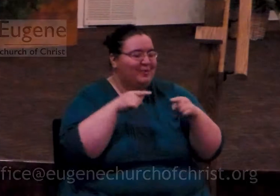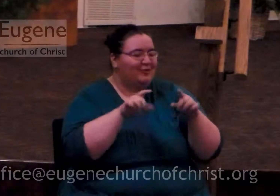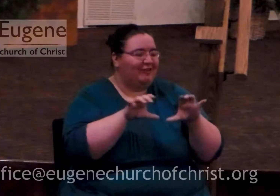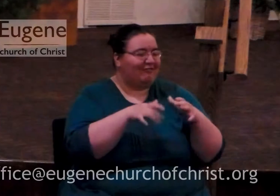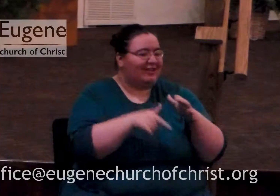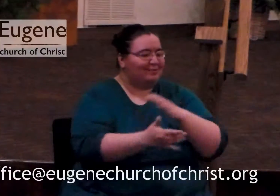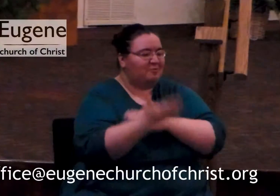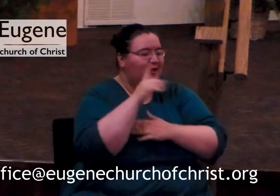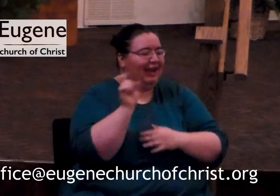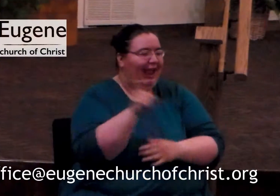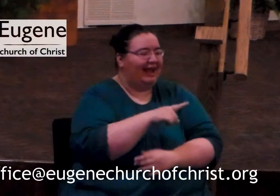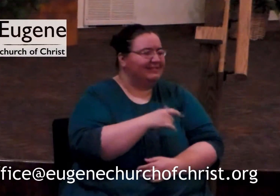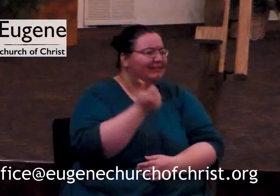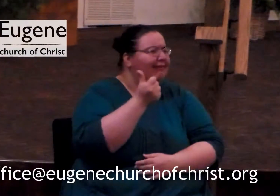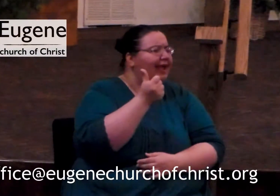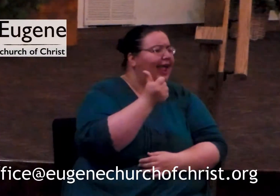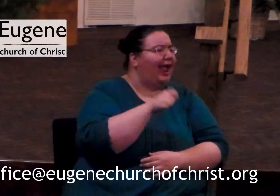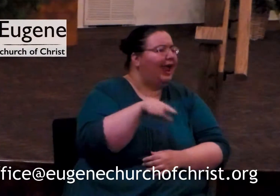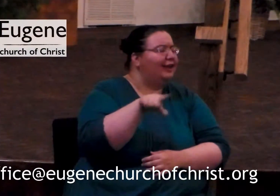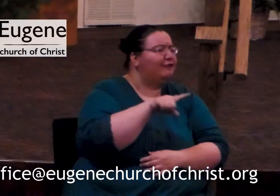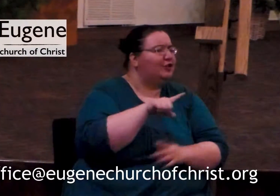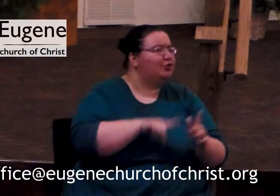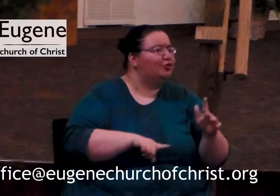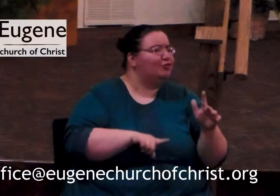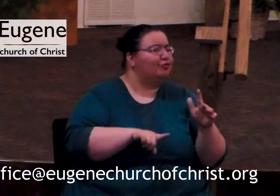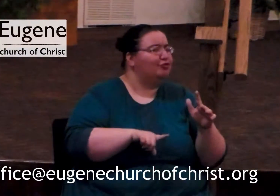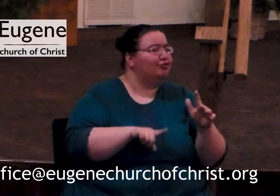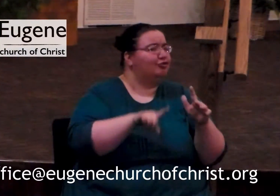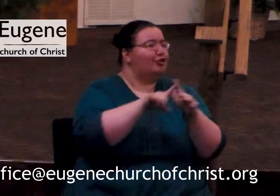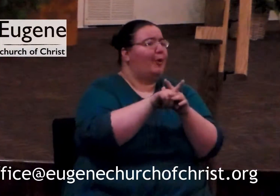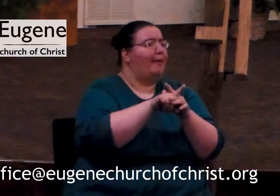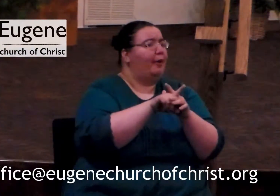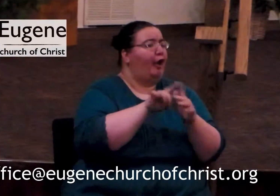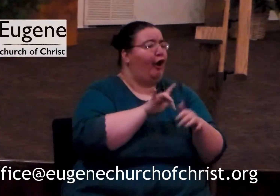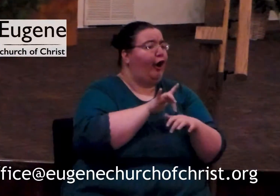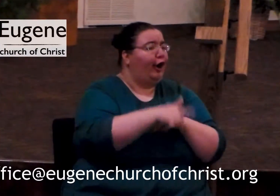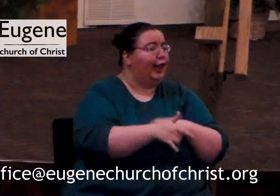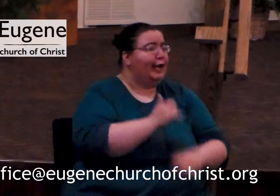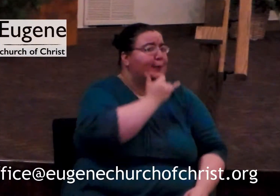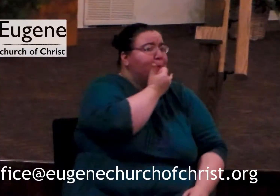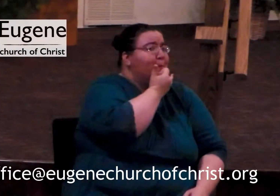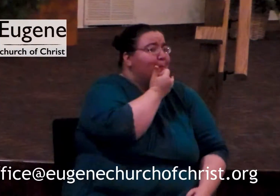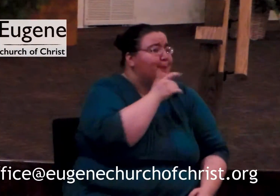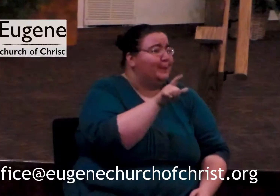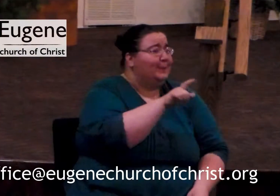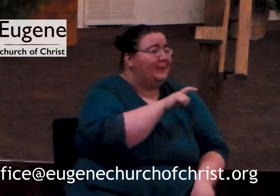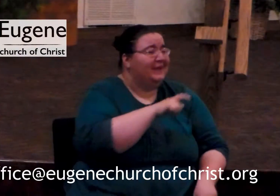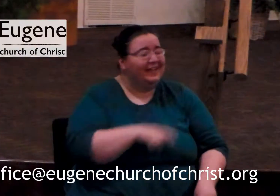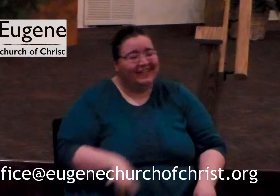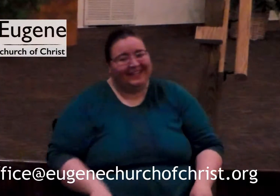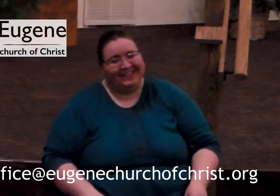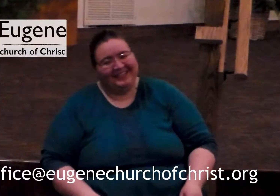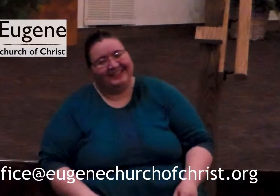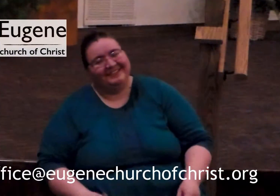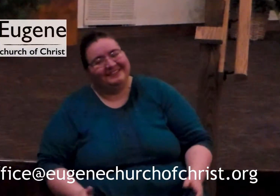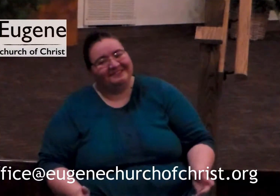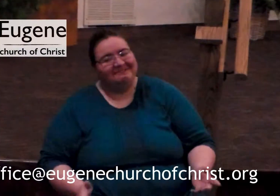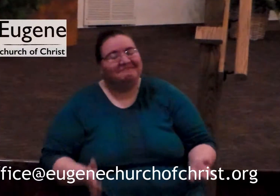We'll be looking at Matthew chapter 13 today. A couple weeks ago, in our life groups and in our group that meets here on Sunday evening, we talked about